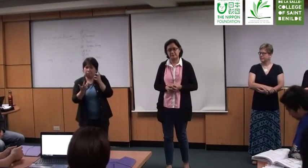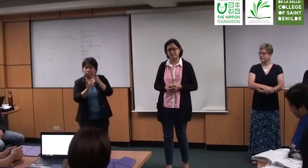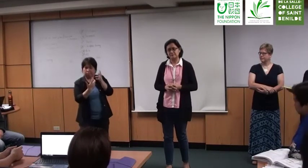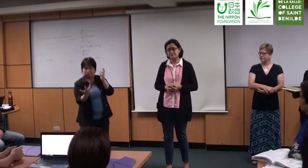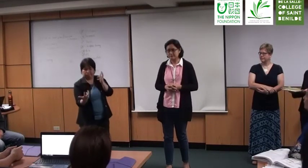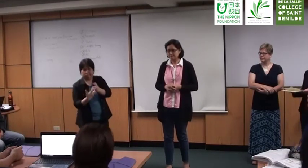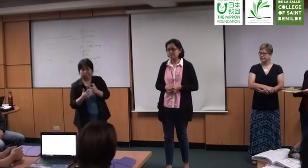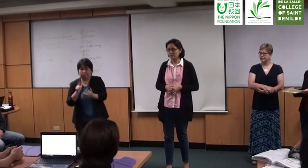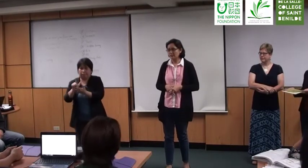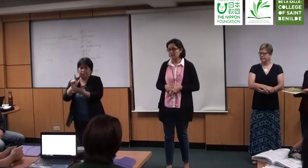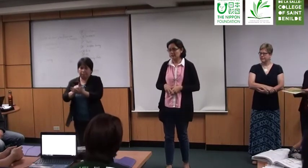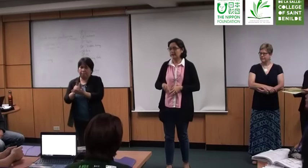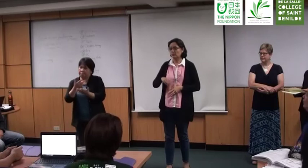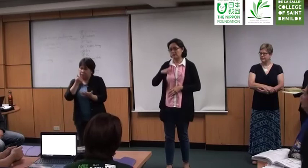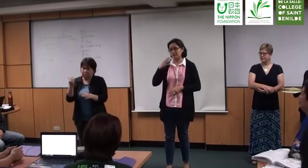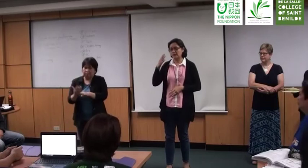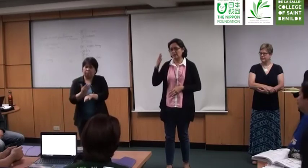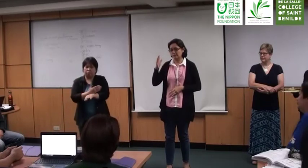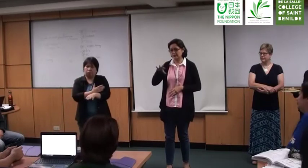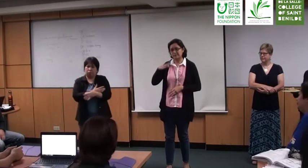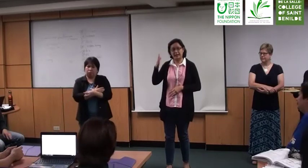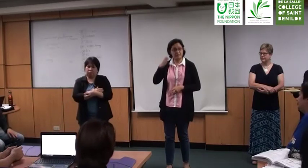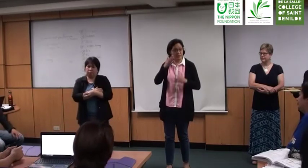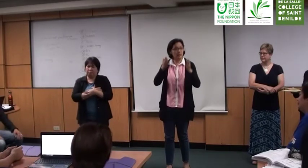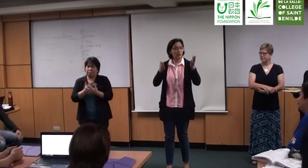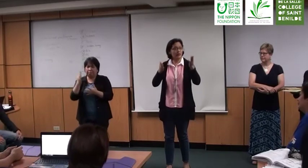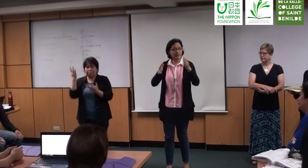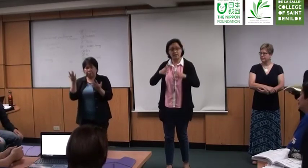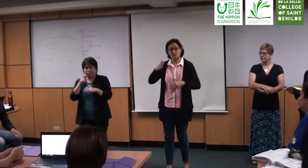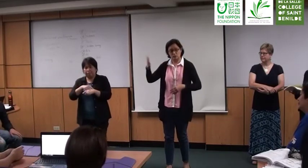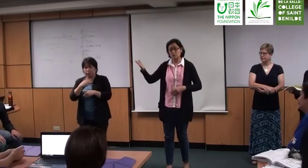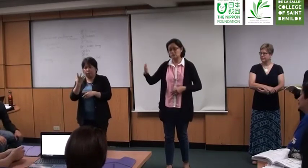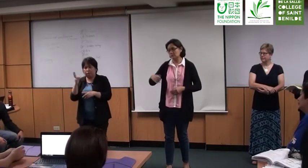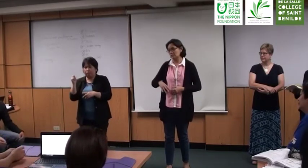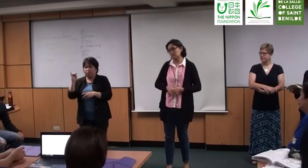plans. That would be sometime